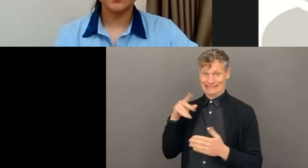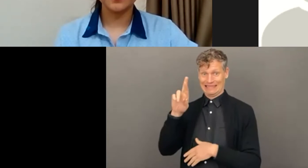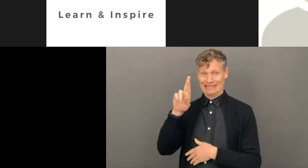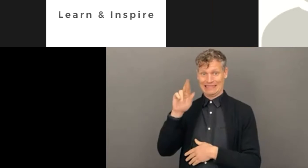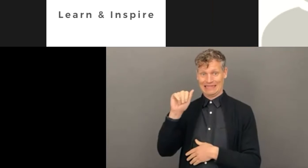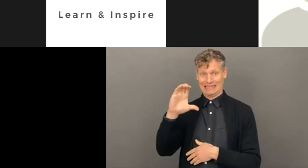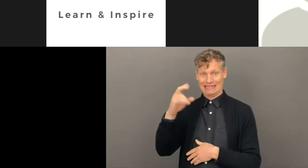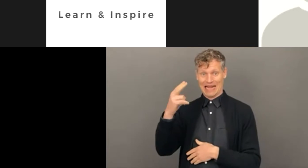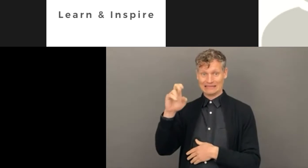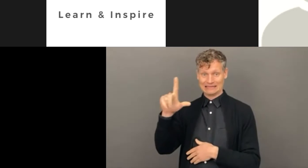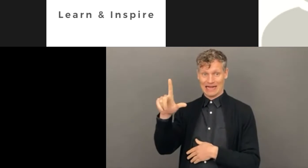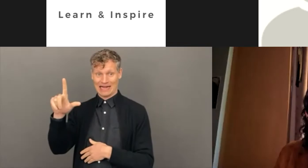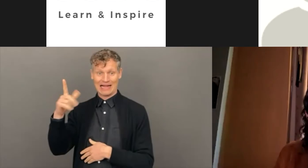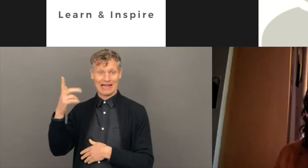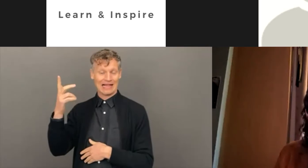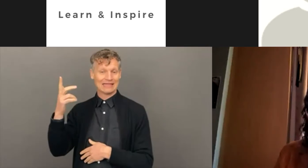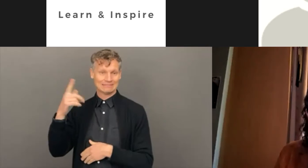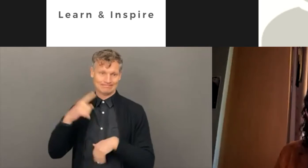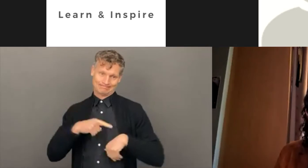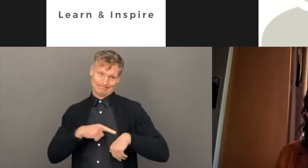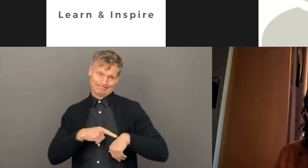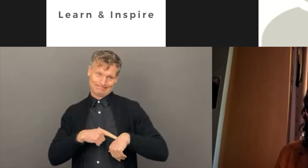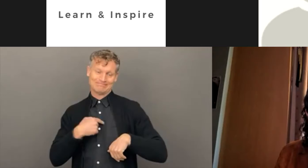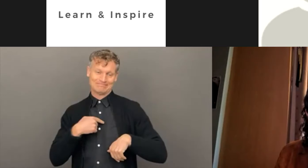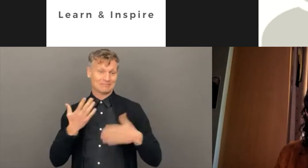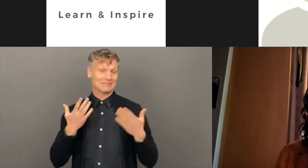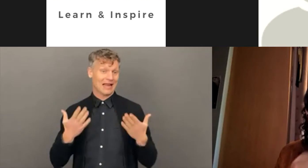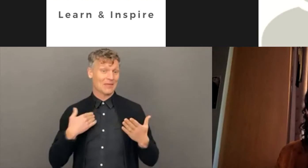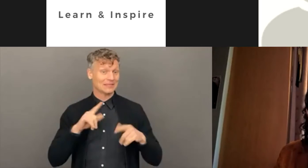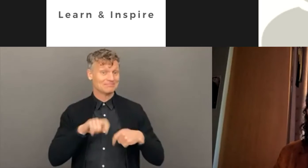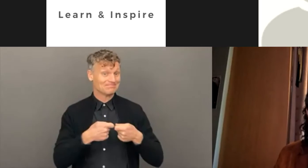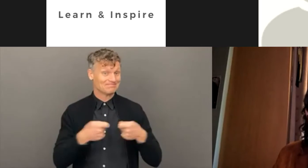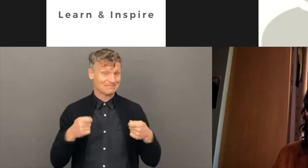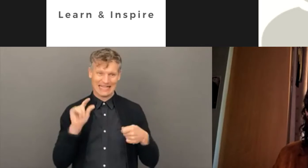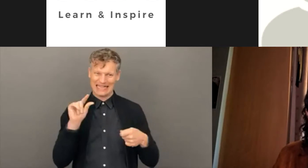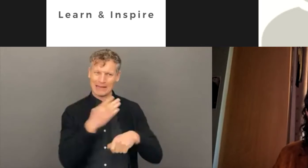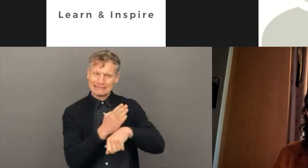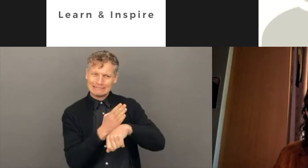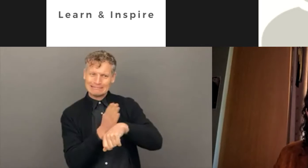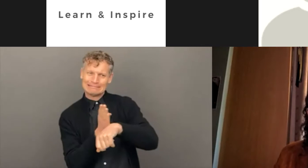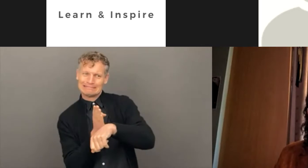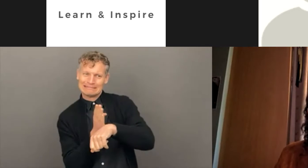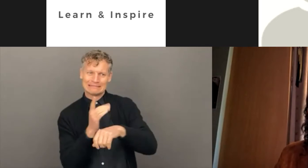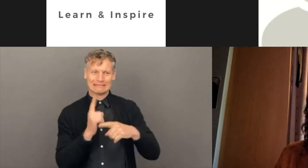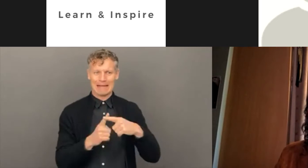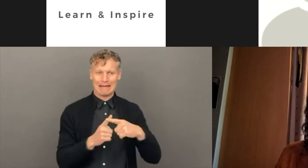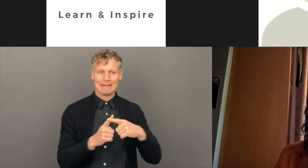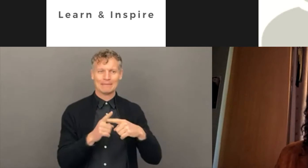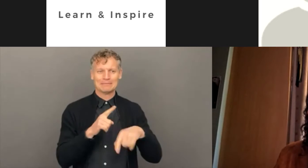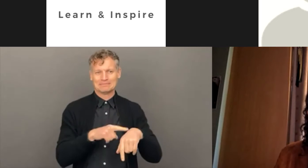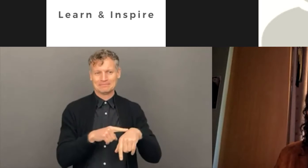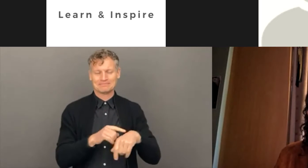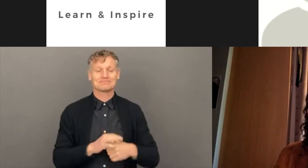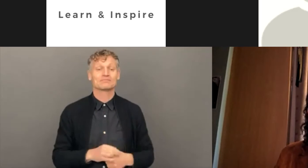and it just behoves me then to wrap up and close. We're slightly over. Thank you all for your participation. Thank you to Camilla